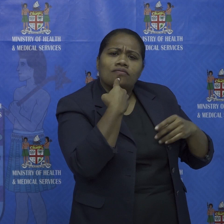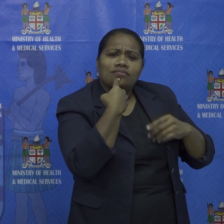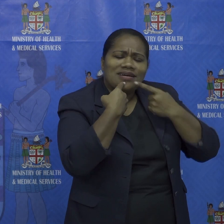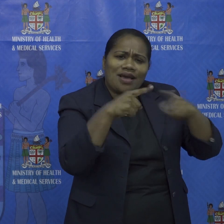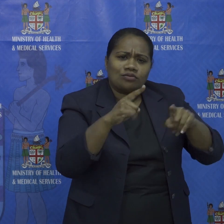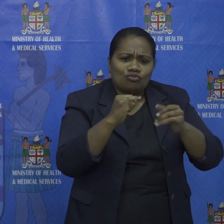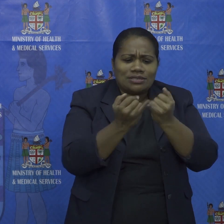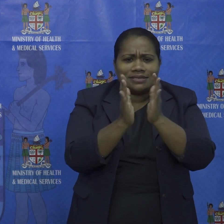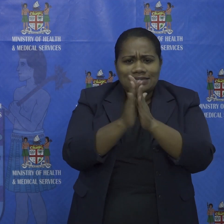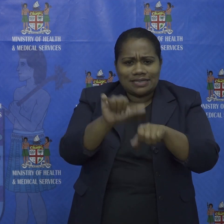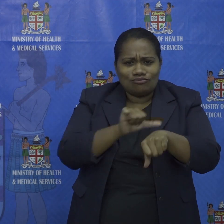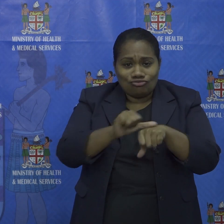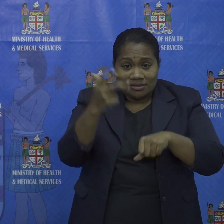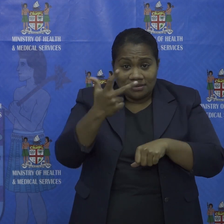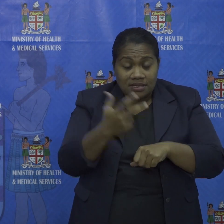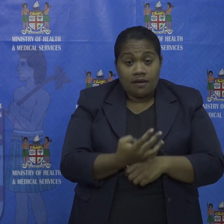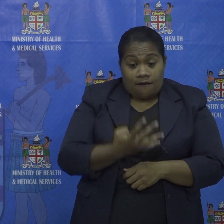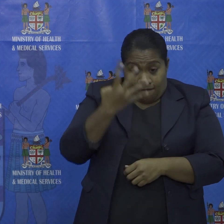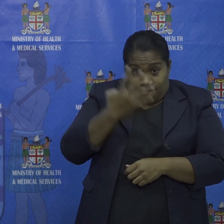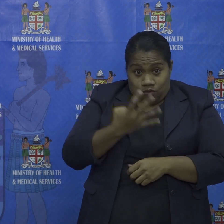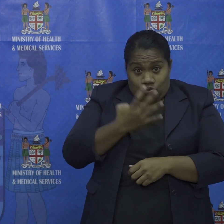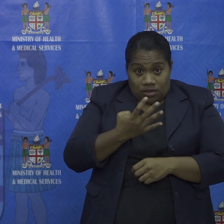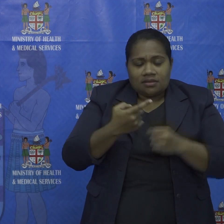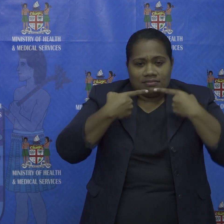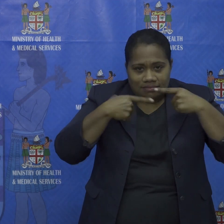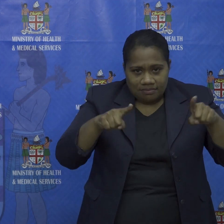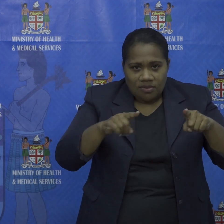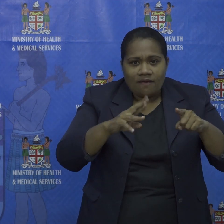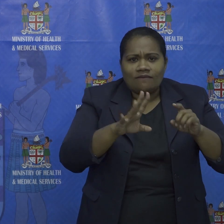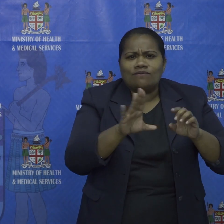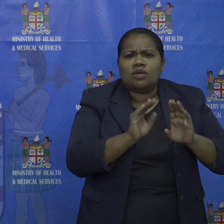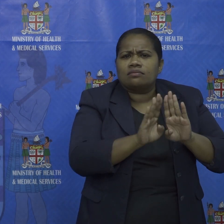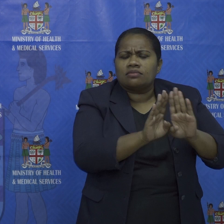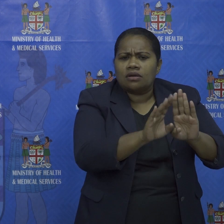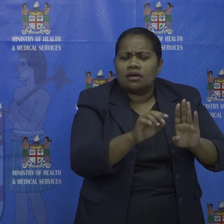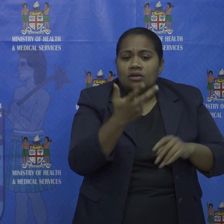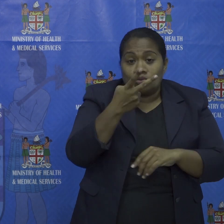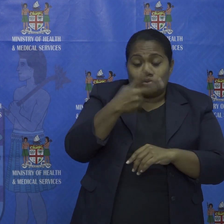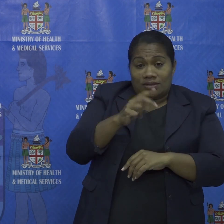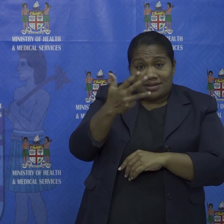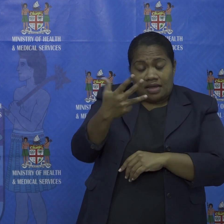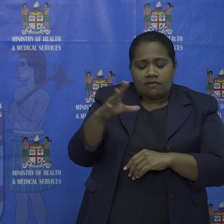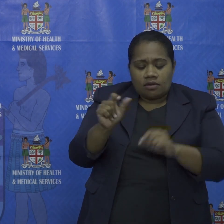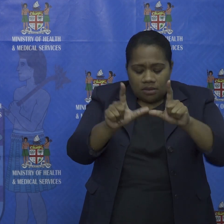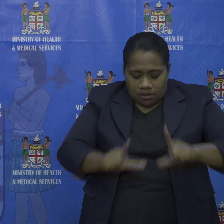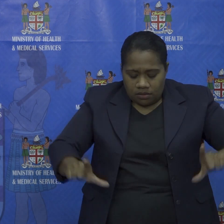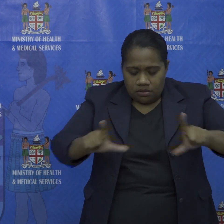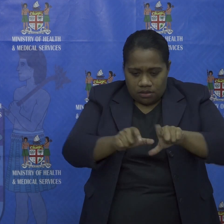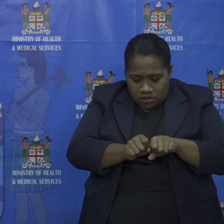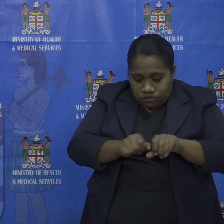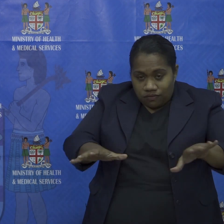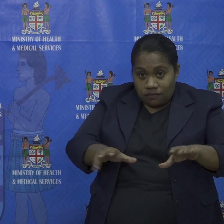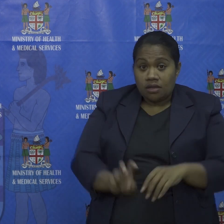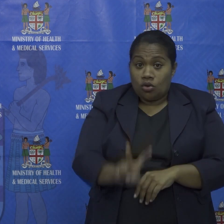18th, and 14 are recently announced border quarantine cases. 29 cases are locally transmitted and 2 are still